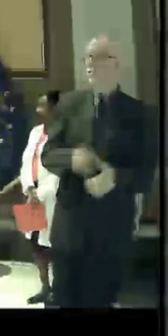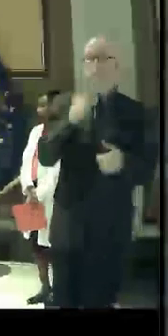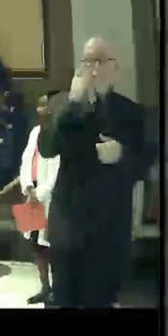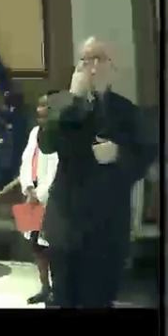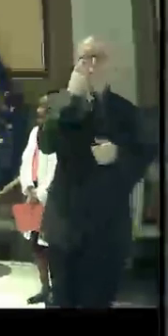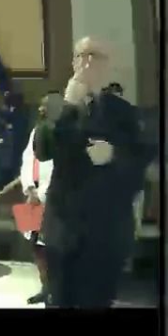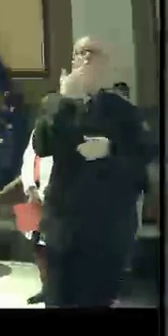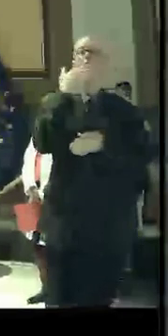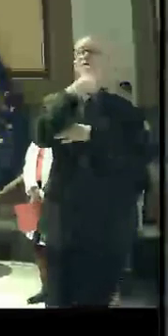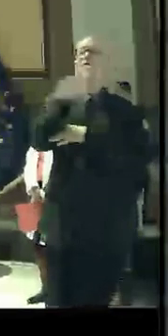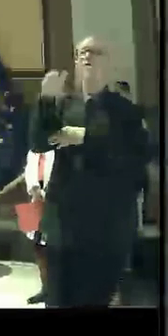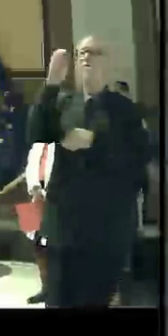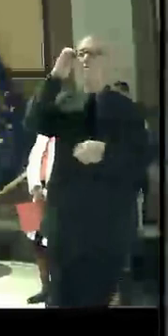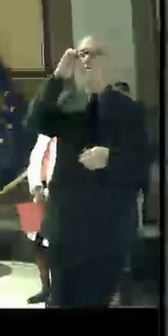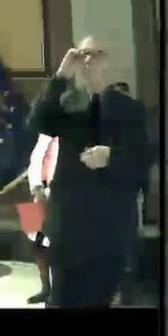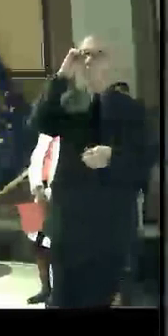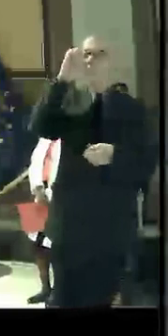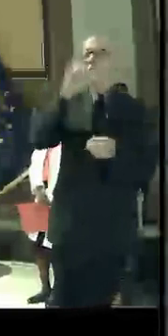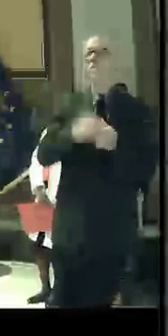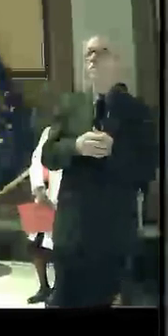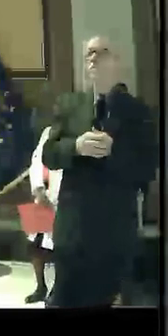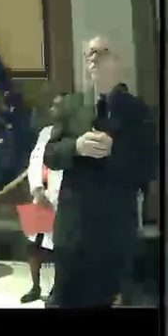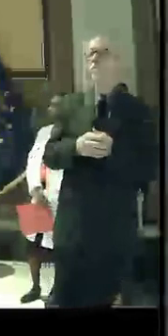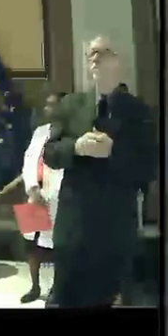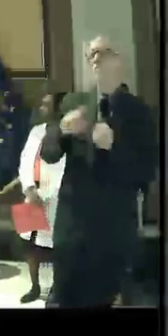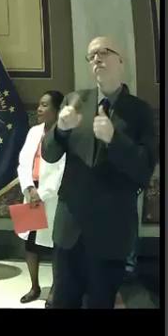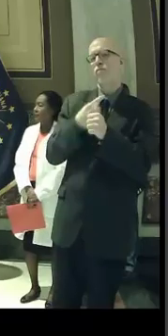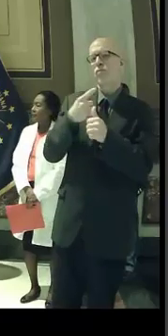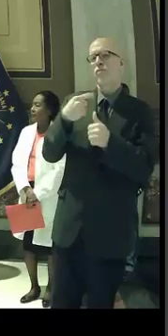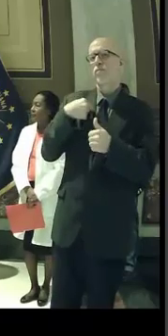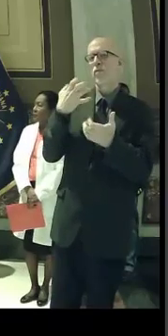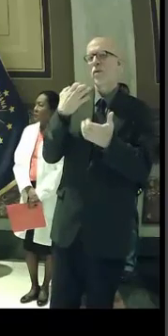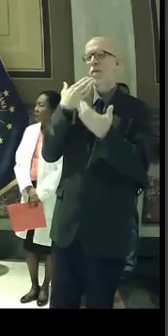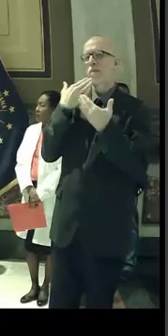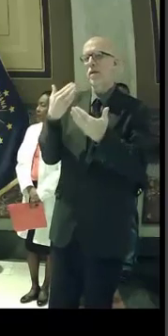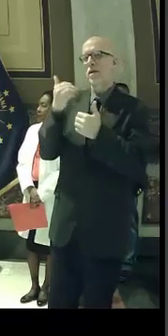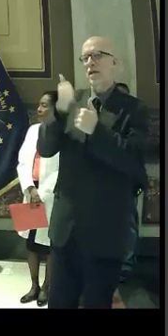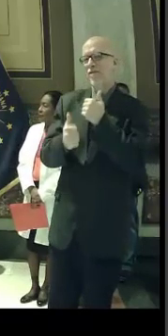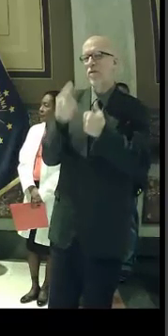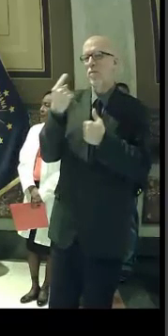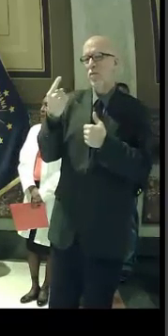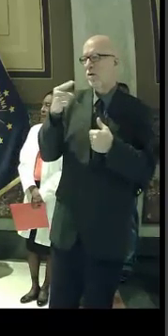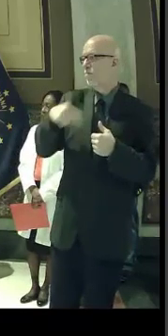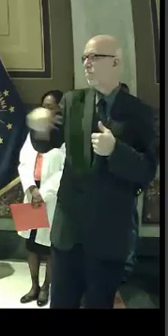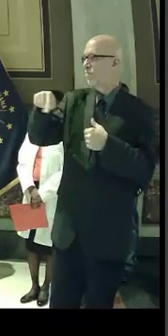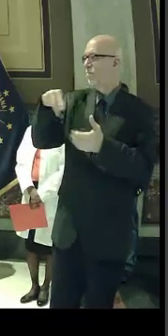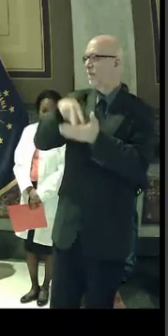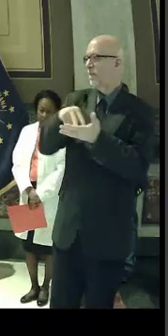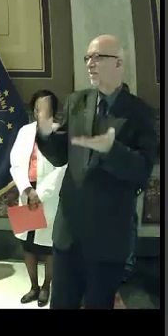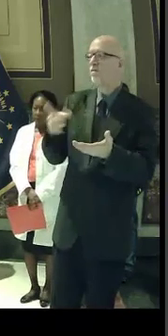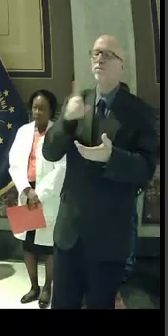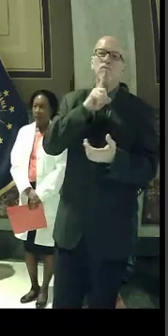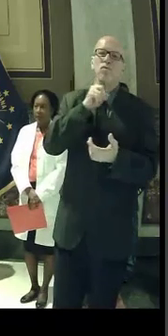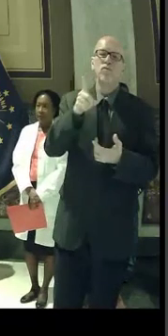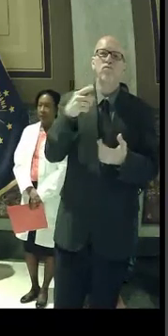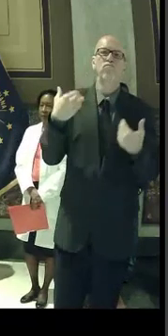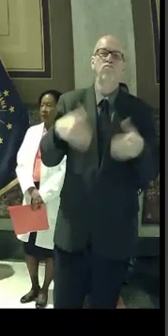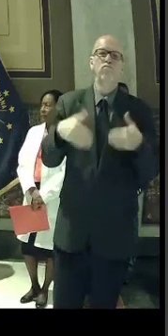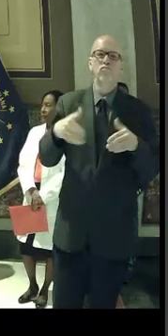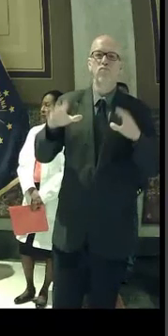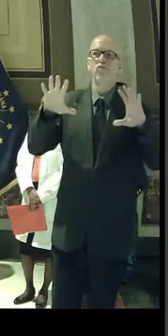So good afternoon. I first of all would like to thank everyone who is up here. It has truly been a